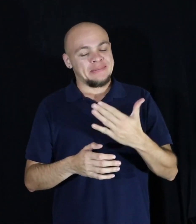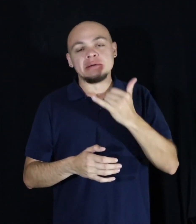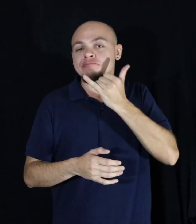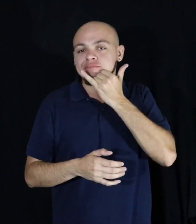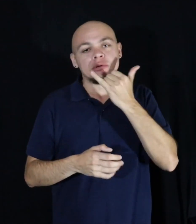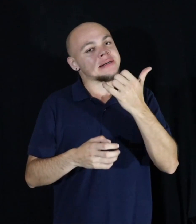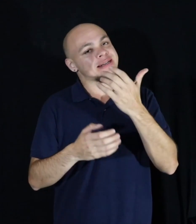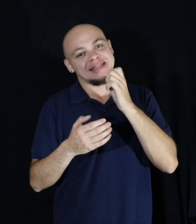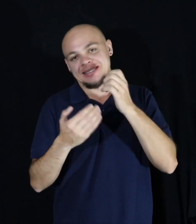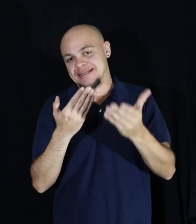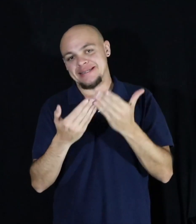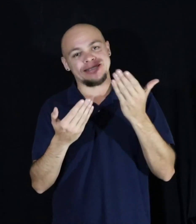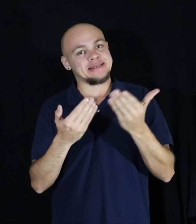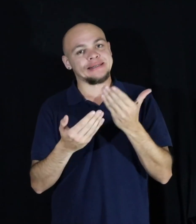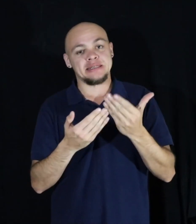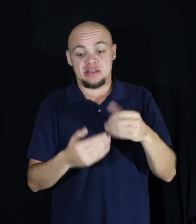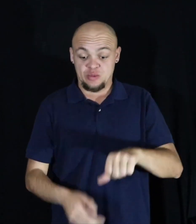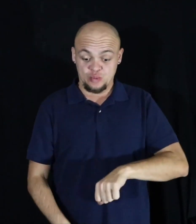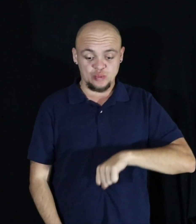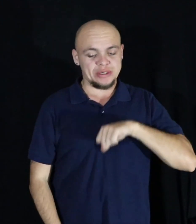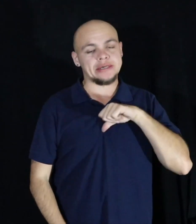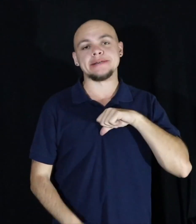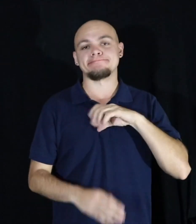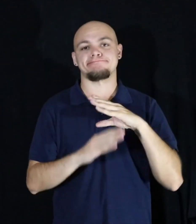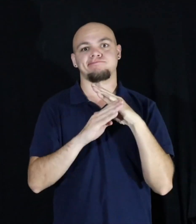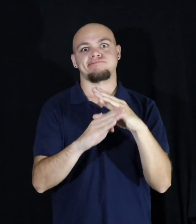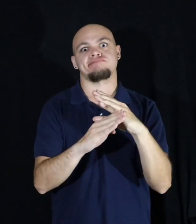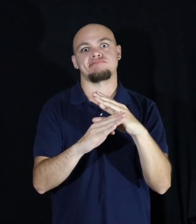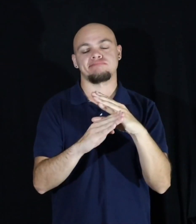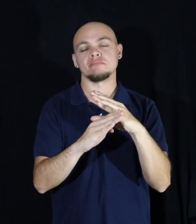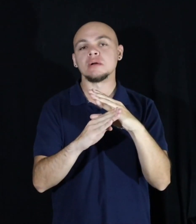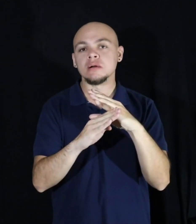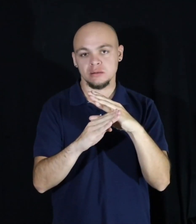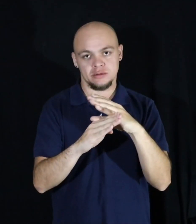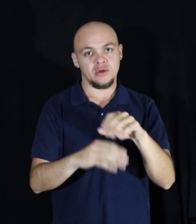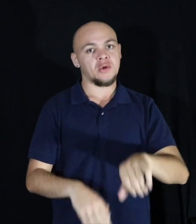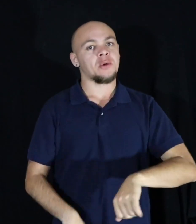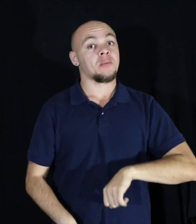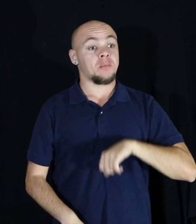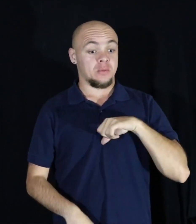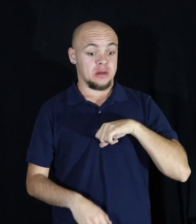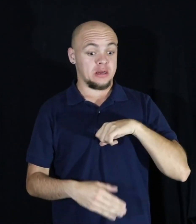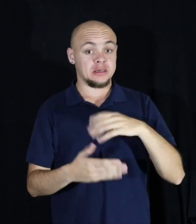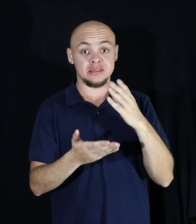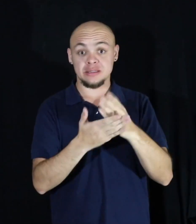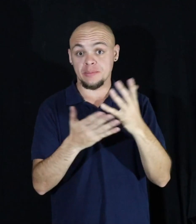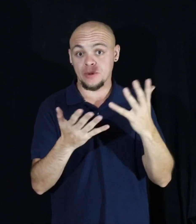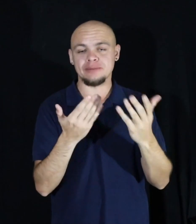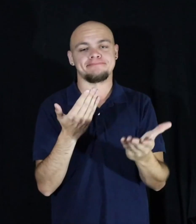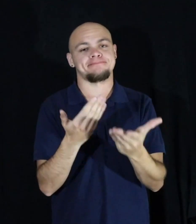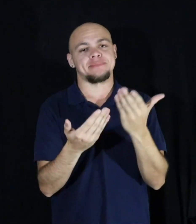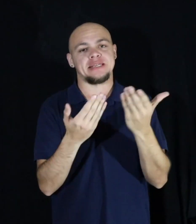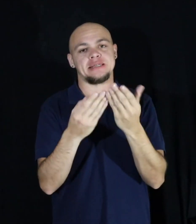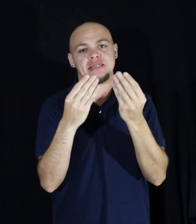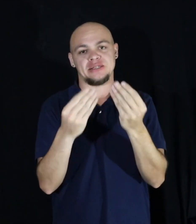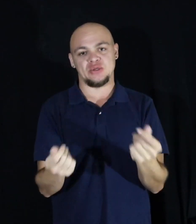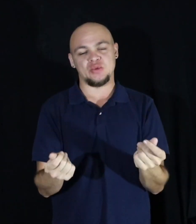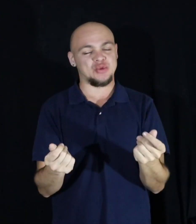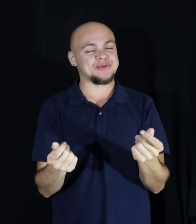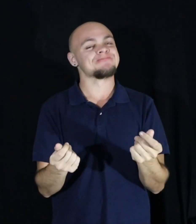apologise. Pride gets in the way, and your pride could be the one thing that prevents an easy solution. We all know that